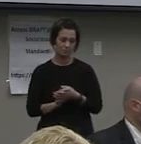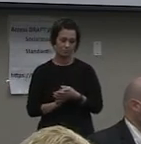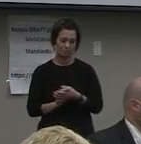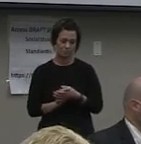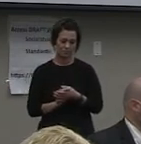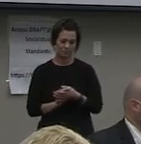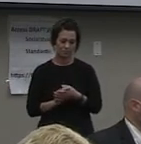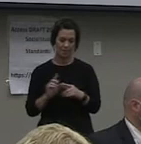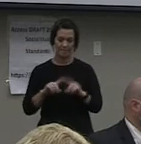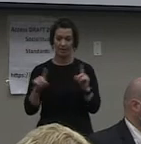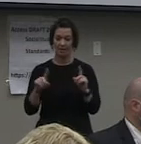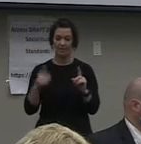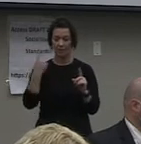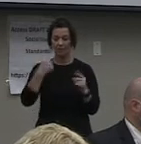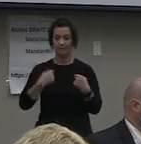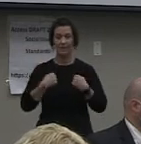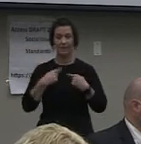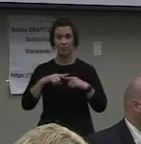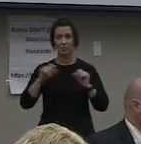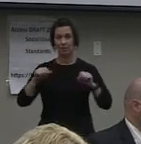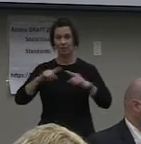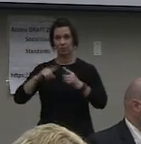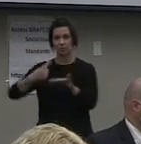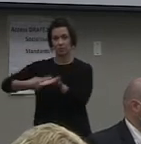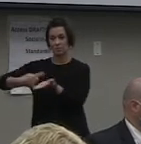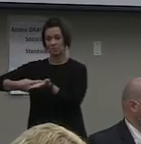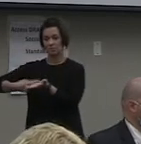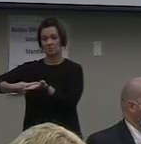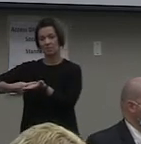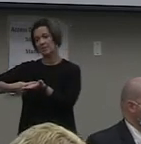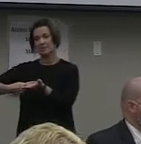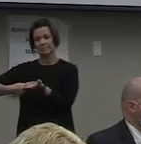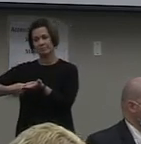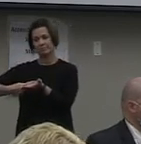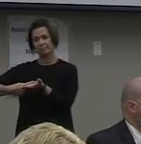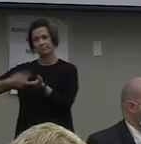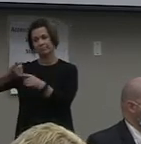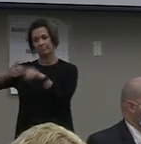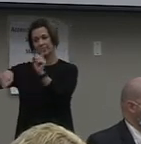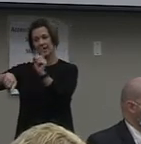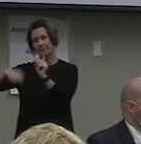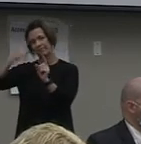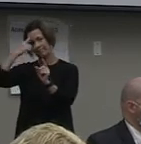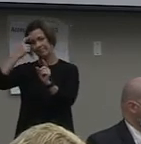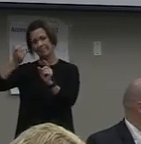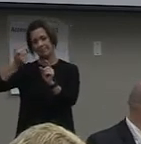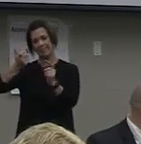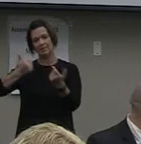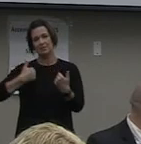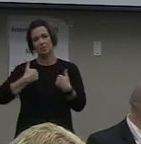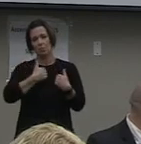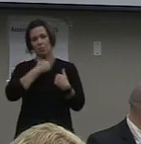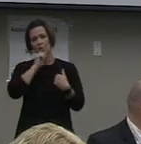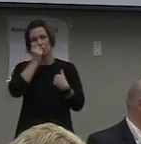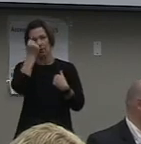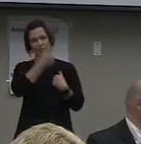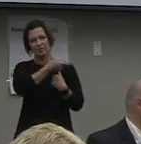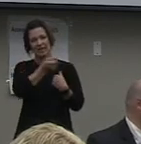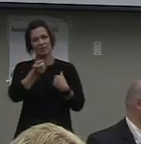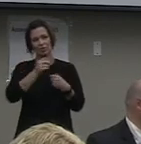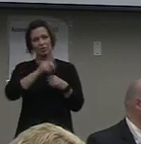To discussion is so much, so critical to all of this. So thank you for your time, and I hope that we